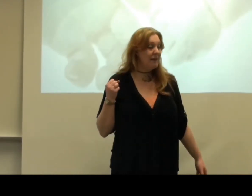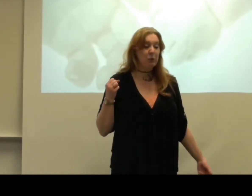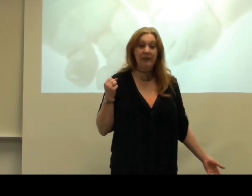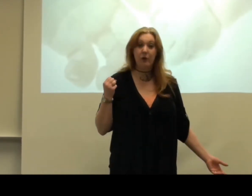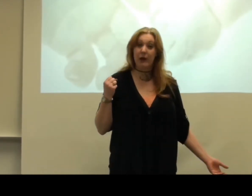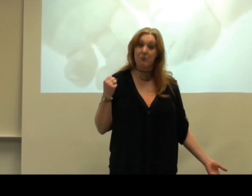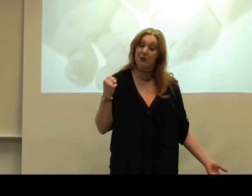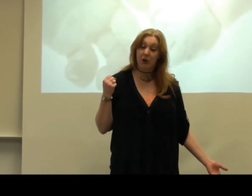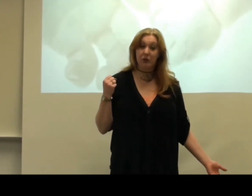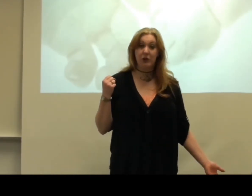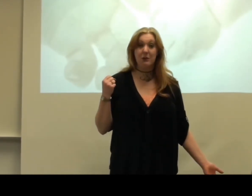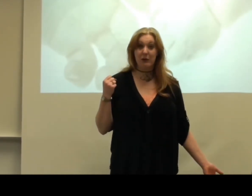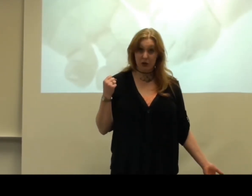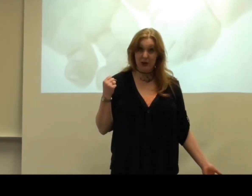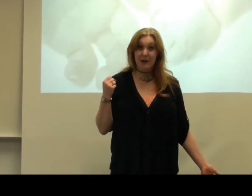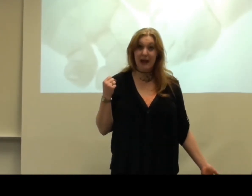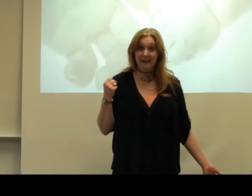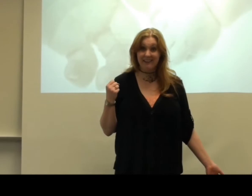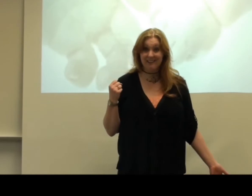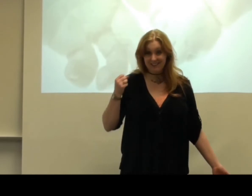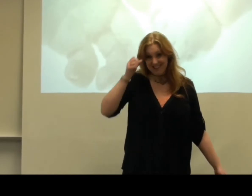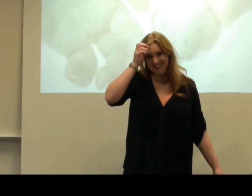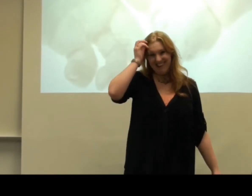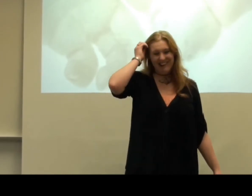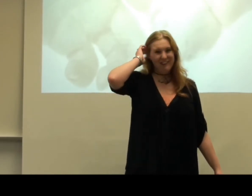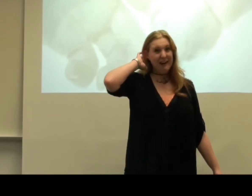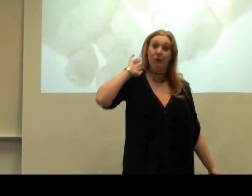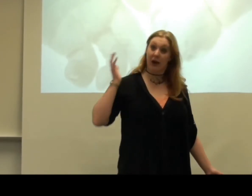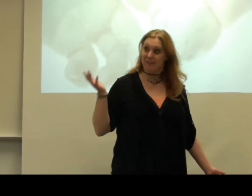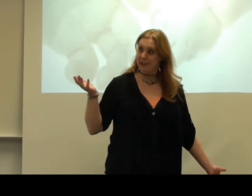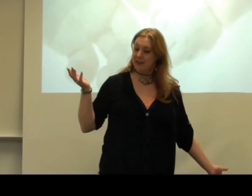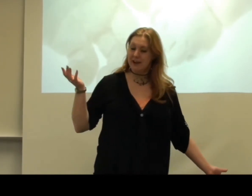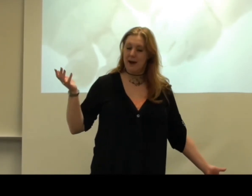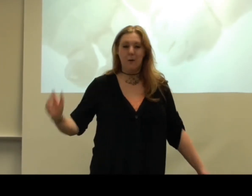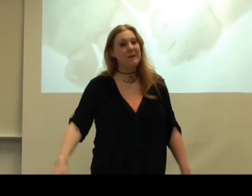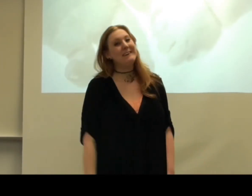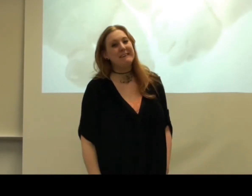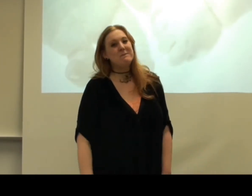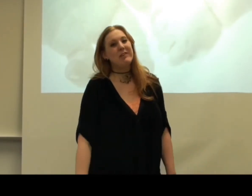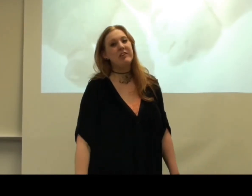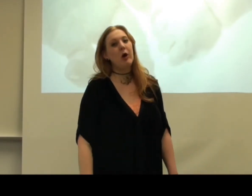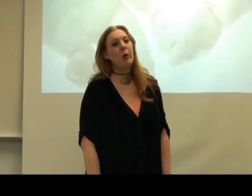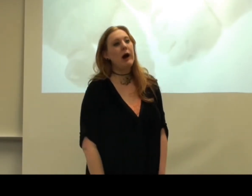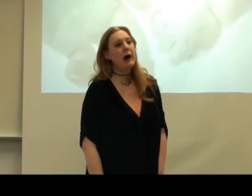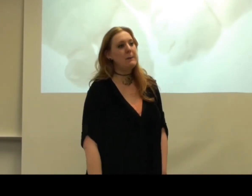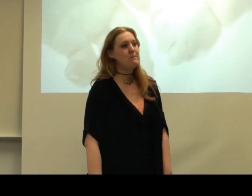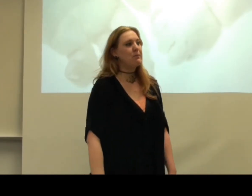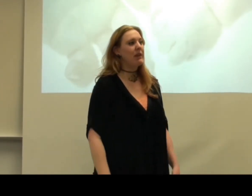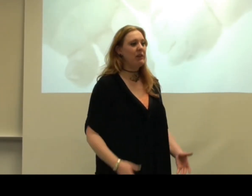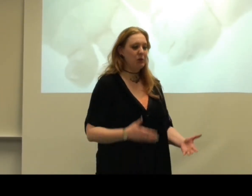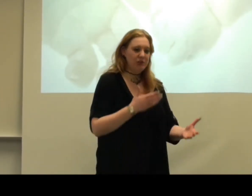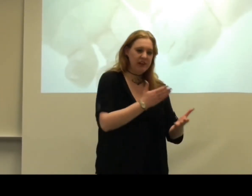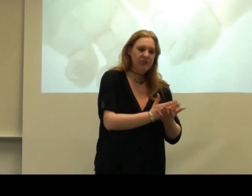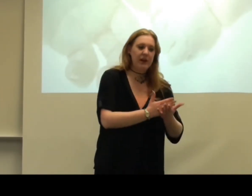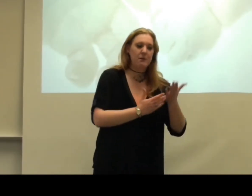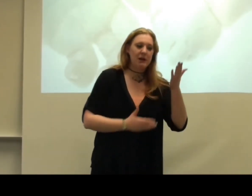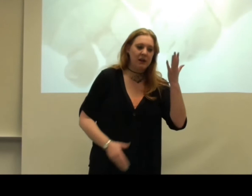then when they don't get milk, they're going to be really mad, you know, rightfully so. So you teach them